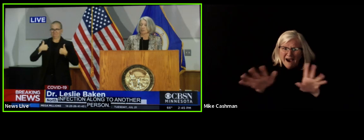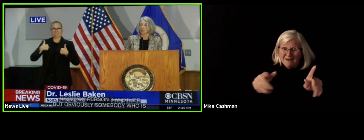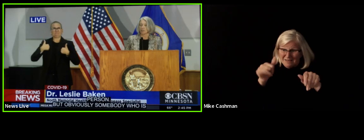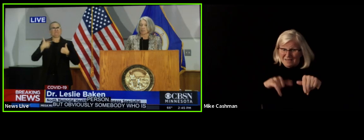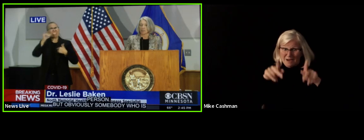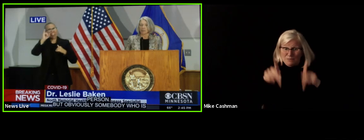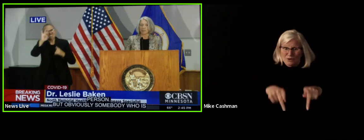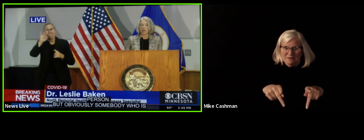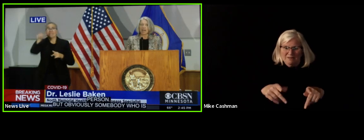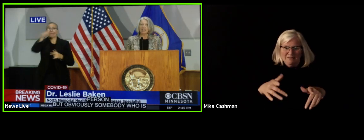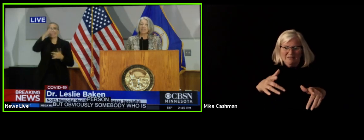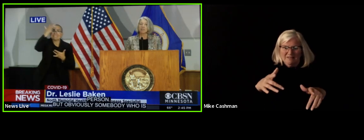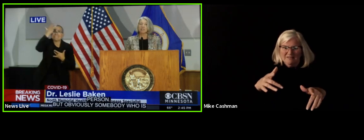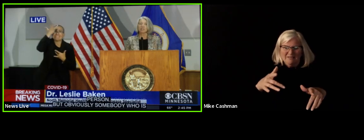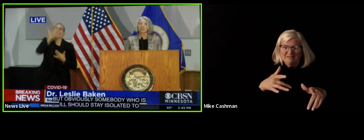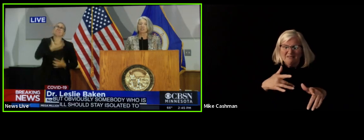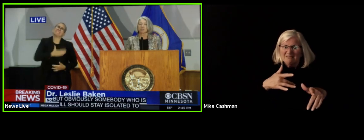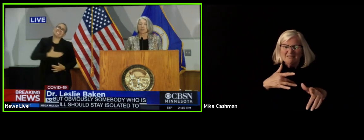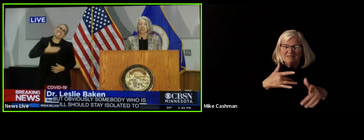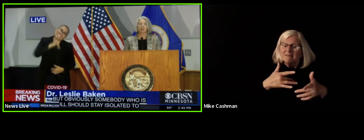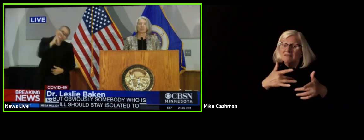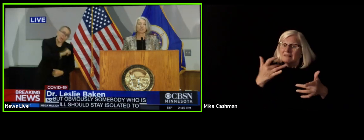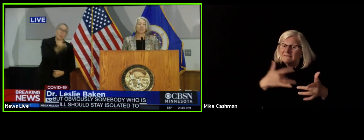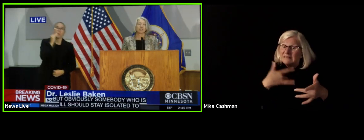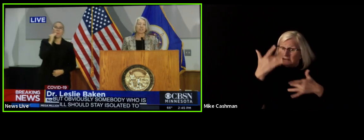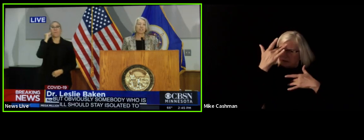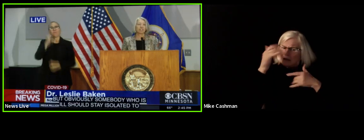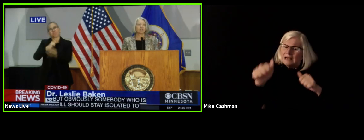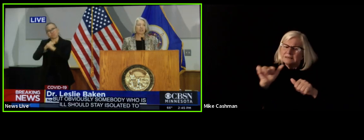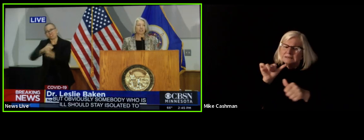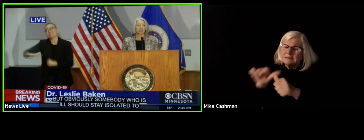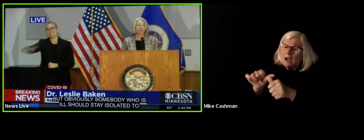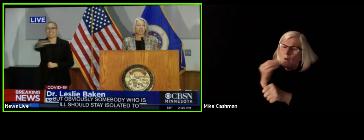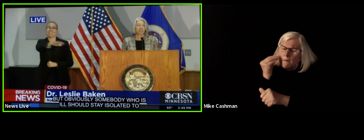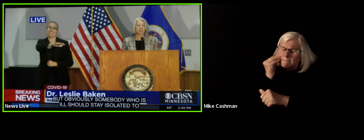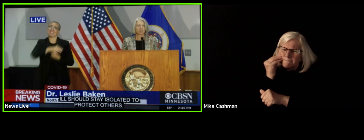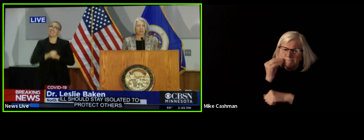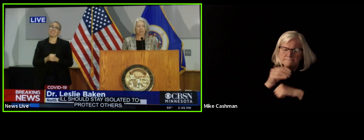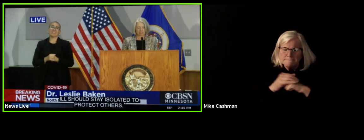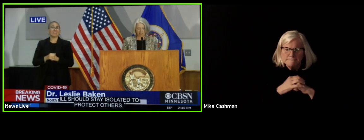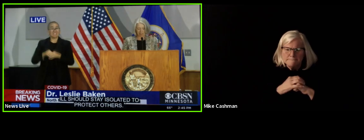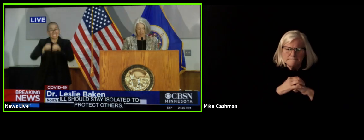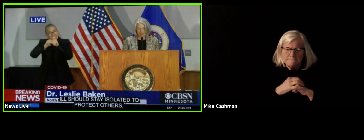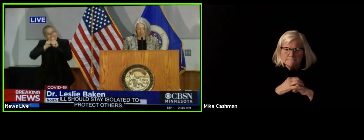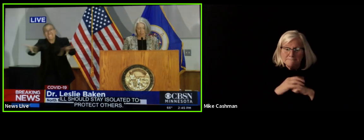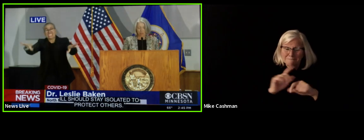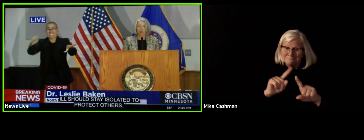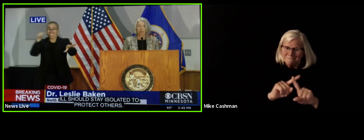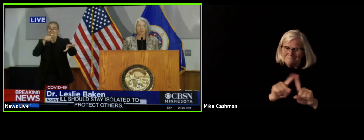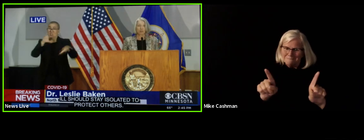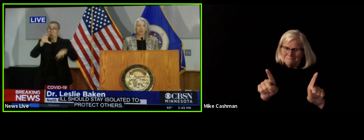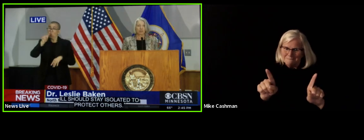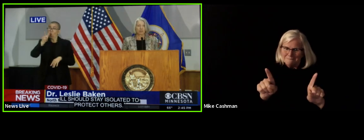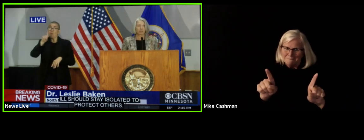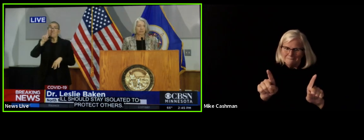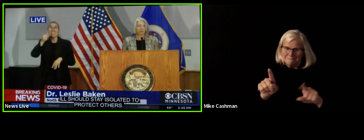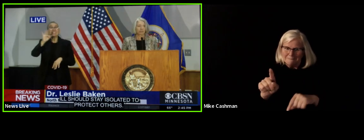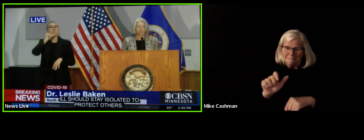others. But the possibility of spreading COVID-19 infection asymptomatically requires